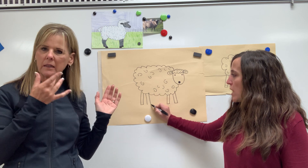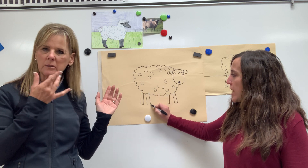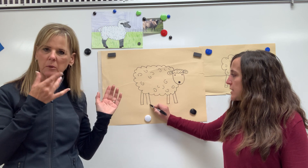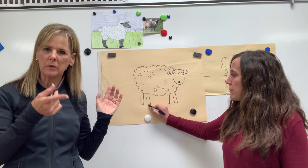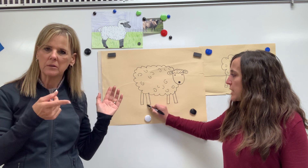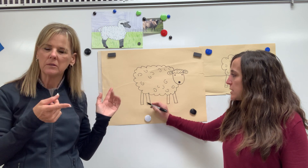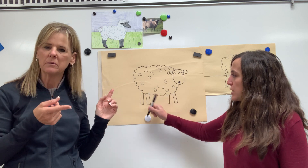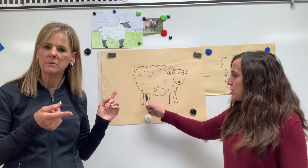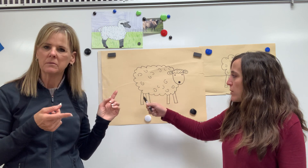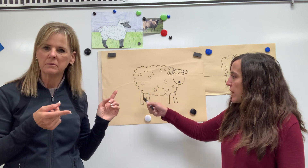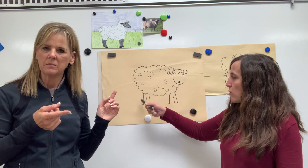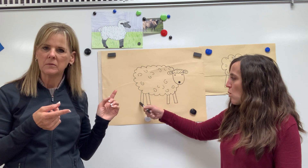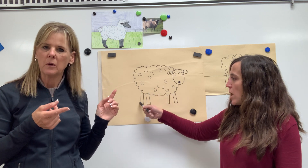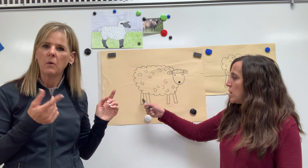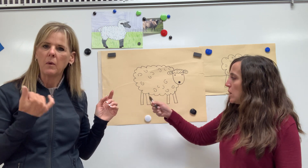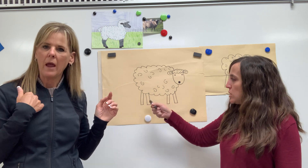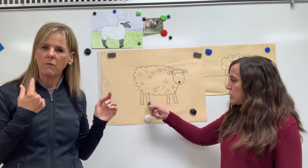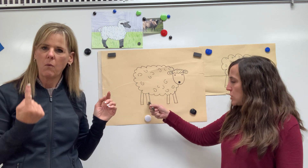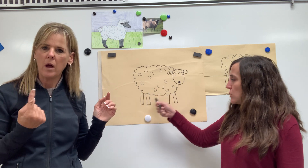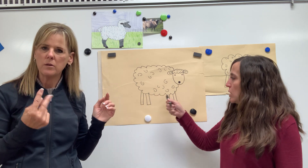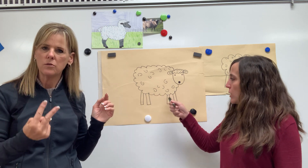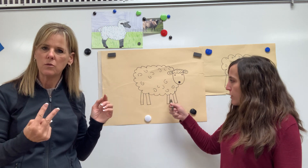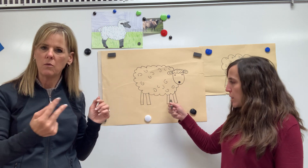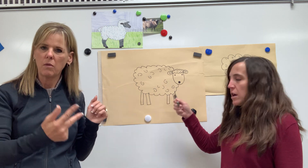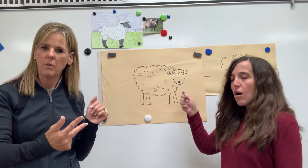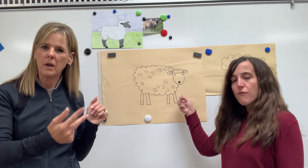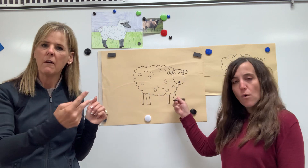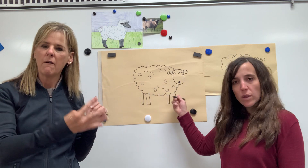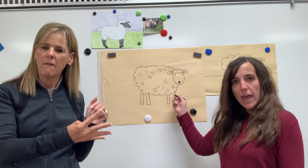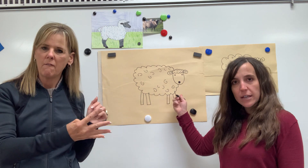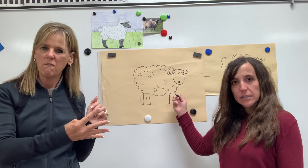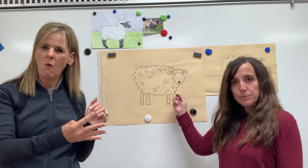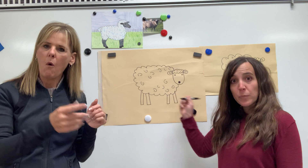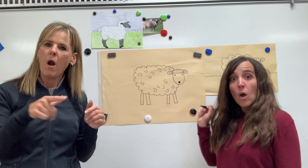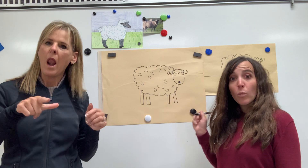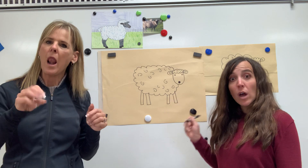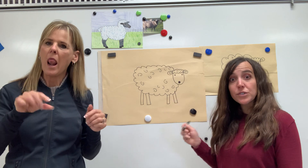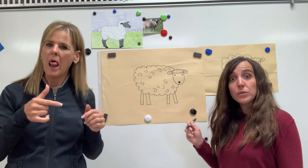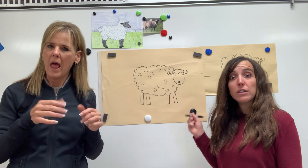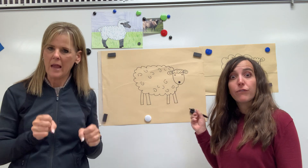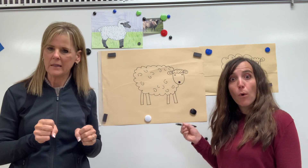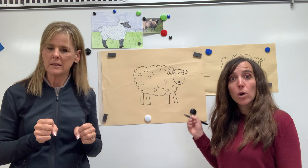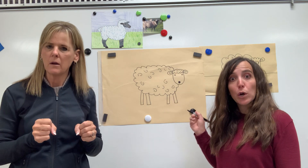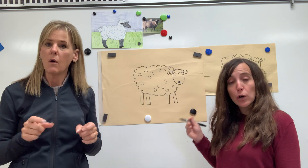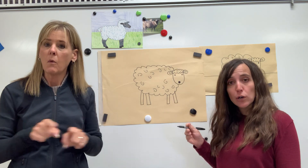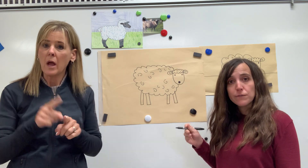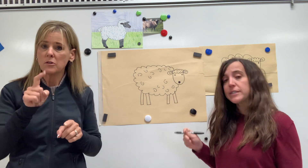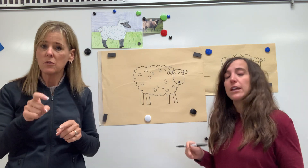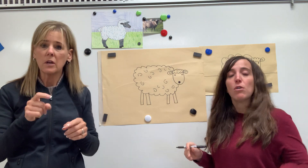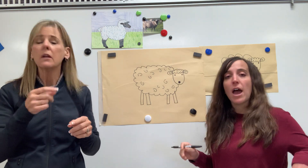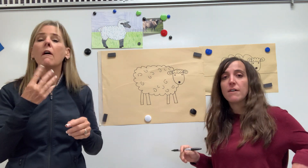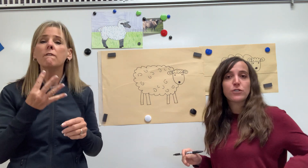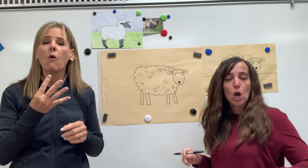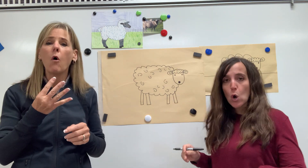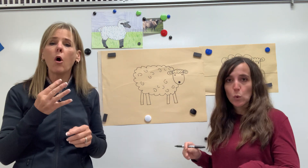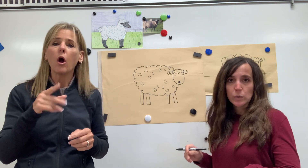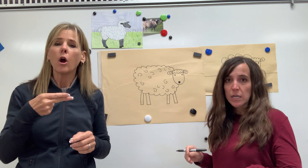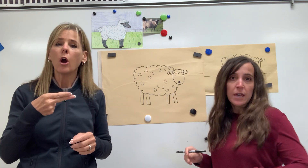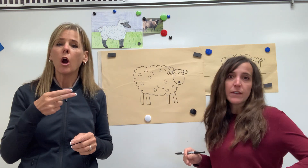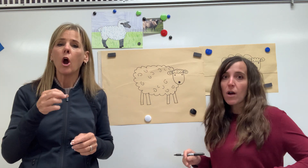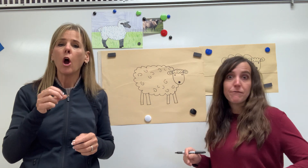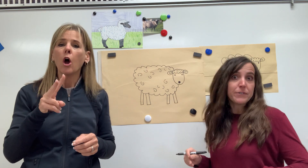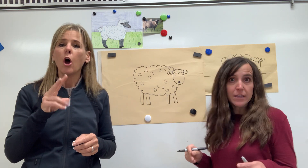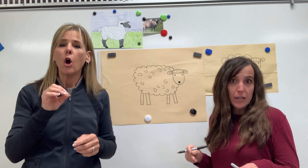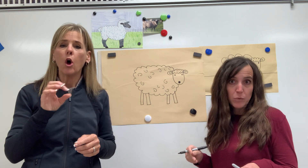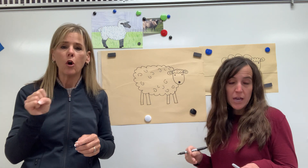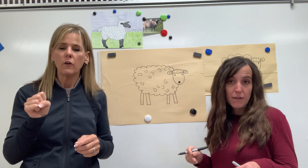next to it, two lines, and make it touch. Now we have 1, 2, 3, 4 legs. We also need 4 hooves. They don't have toes.